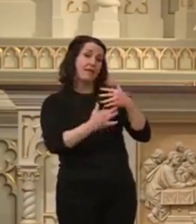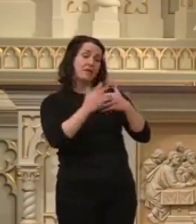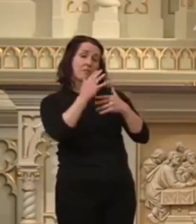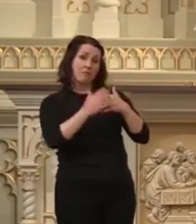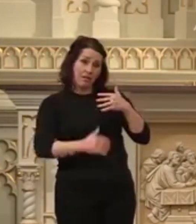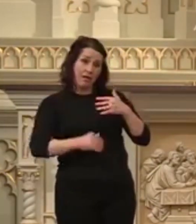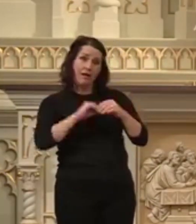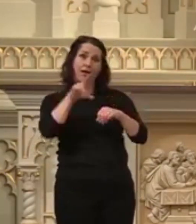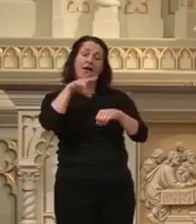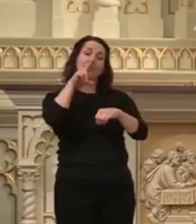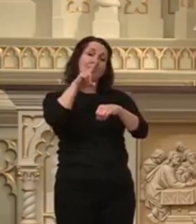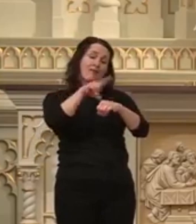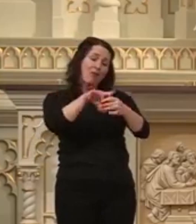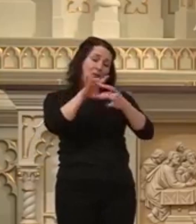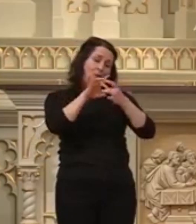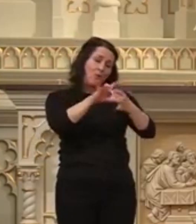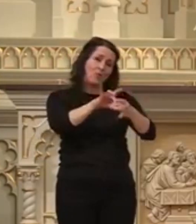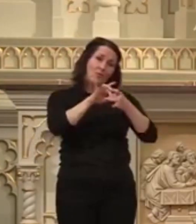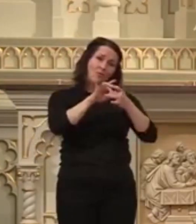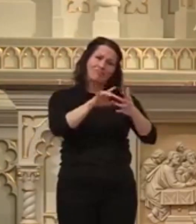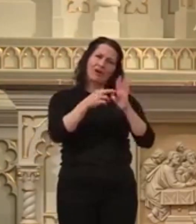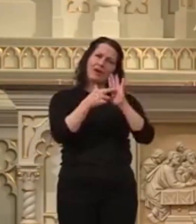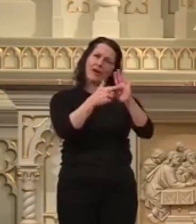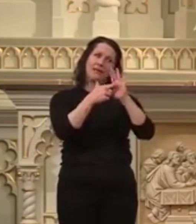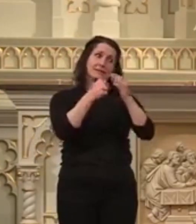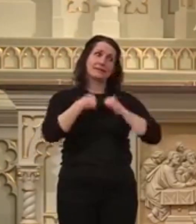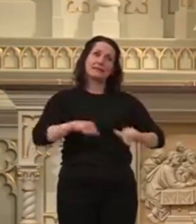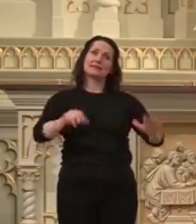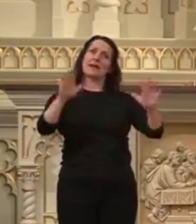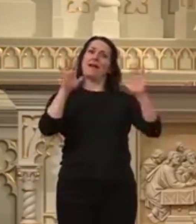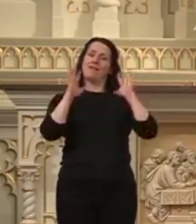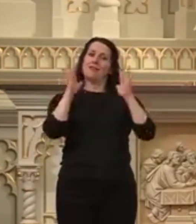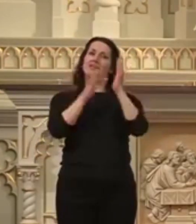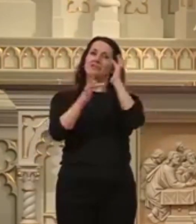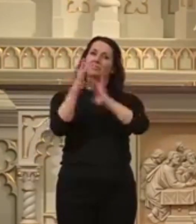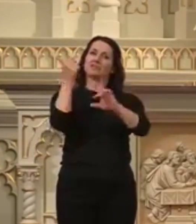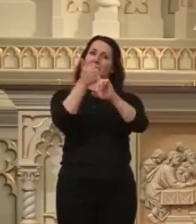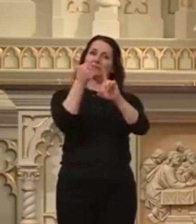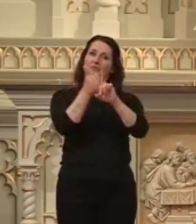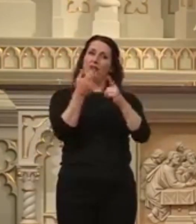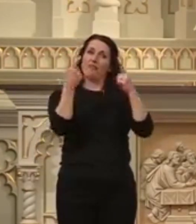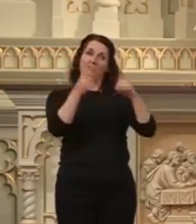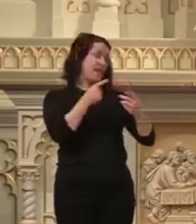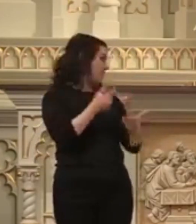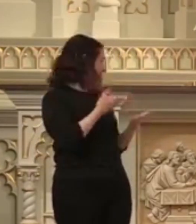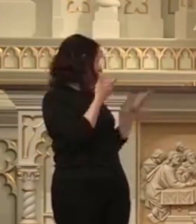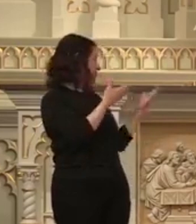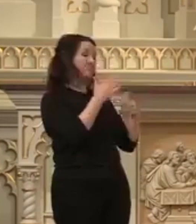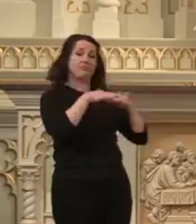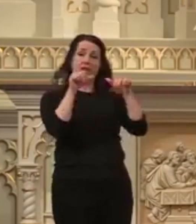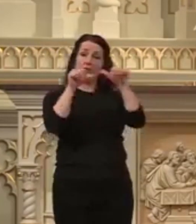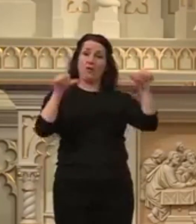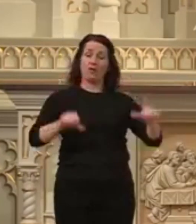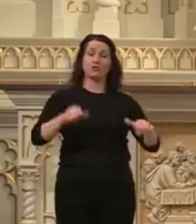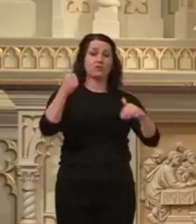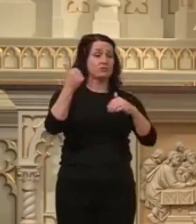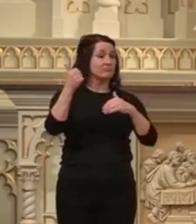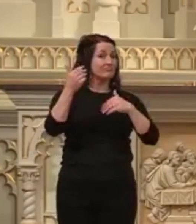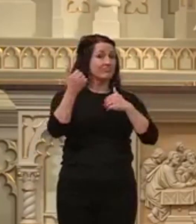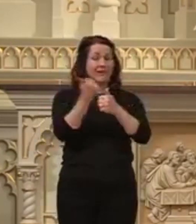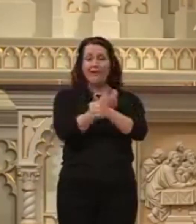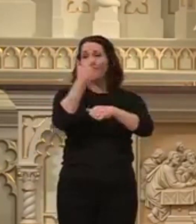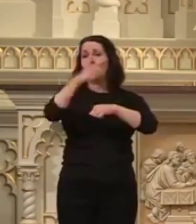the sacrifice of Jesus himself that he pours out to us on the altar every time we come to gather.